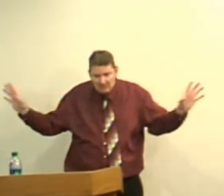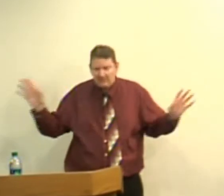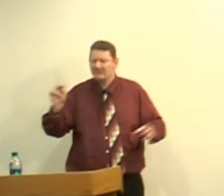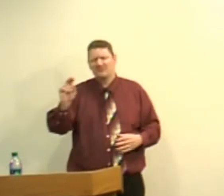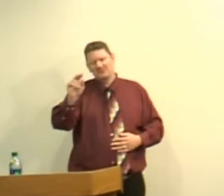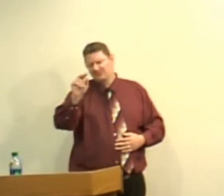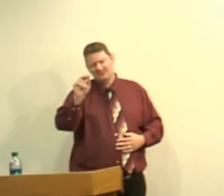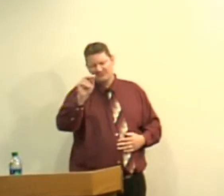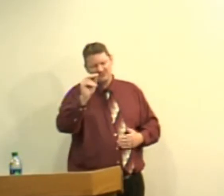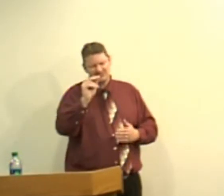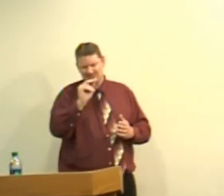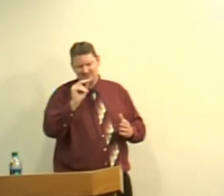misunderstanding about this.